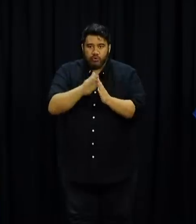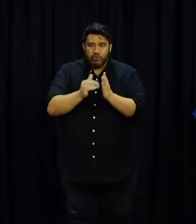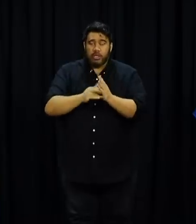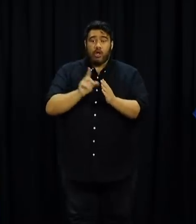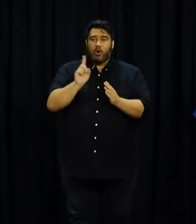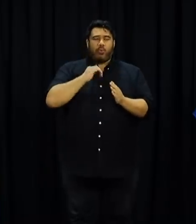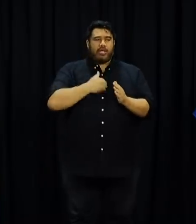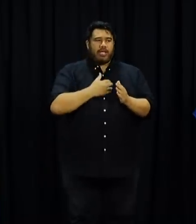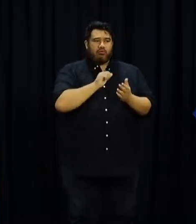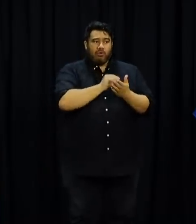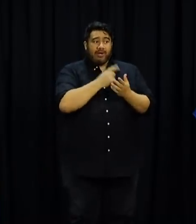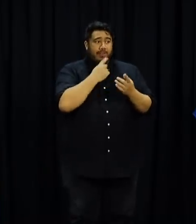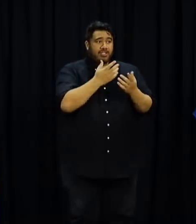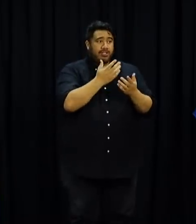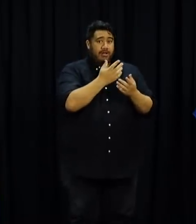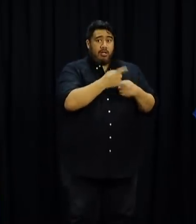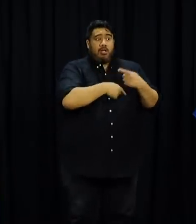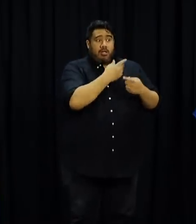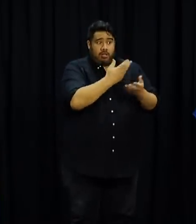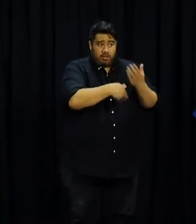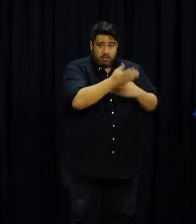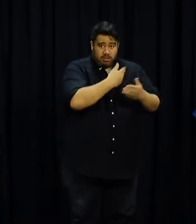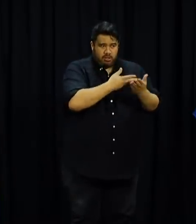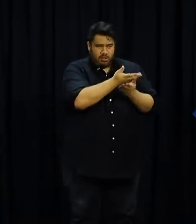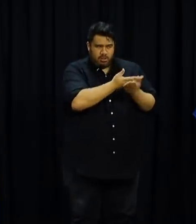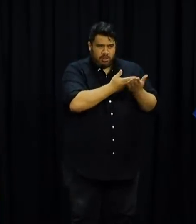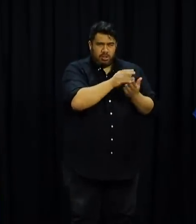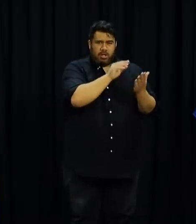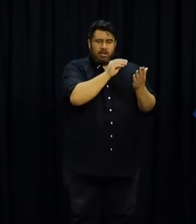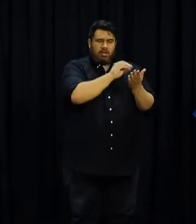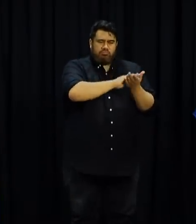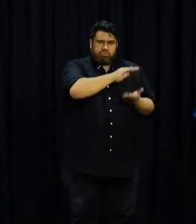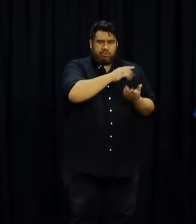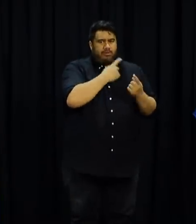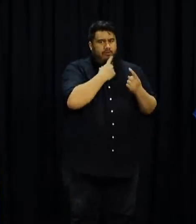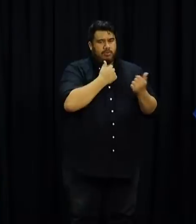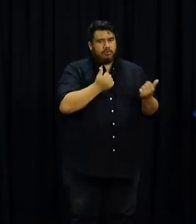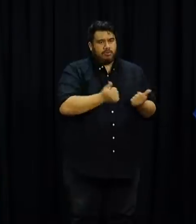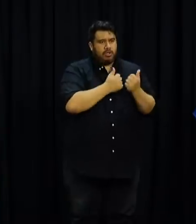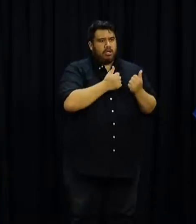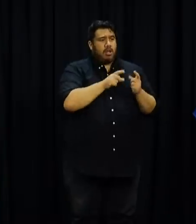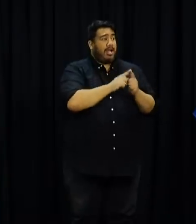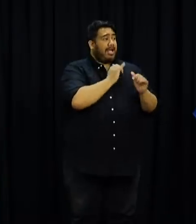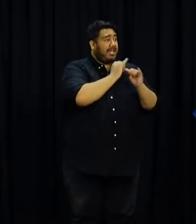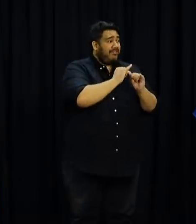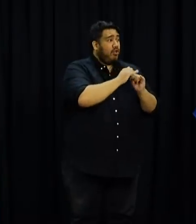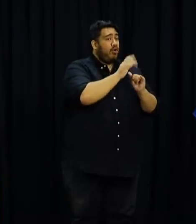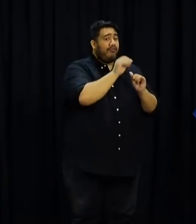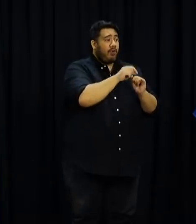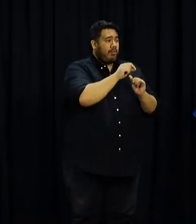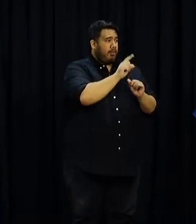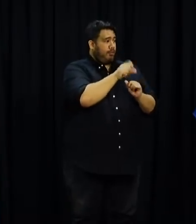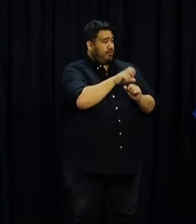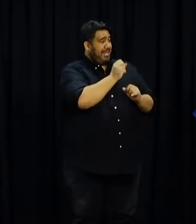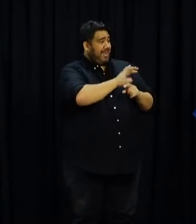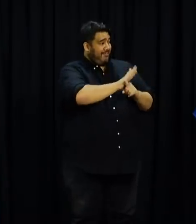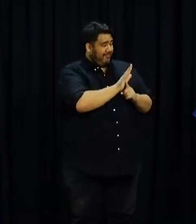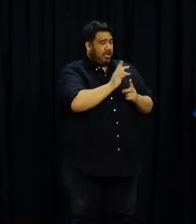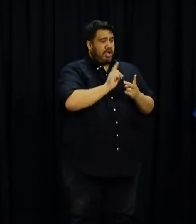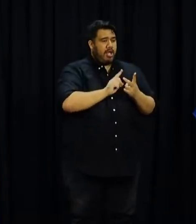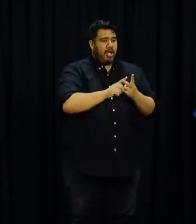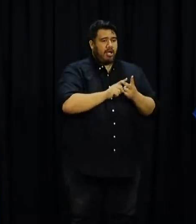So all that work was happening and a lot of information was gathered, not just from the interviews but of course from the testing of the